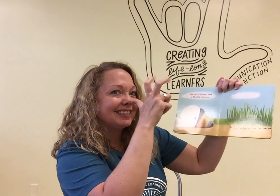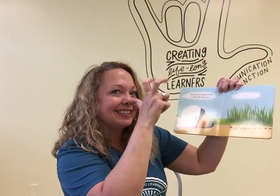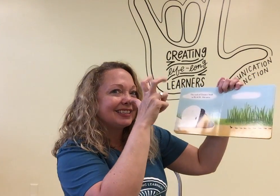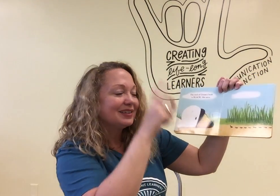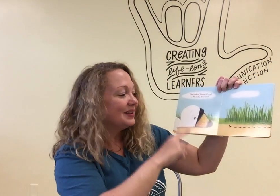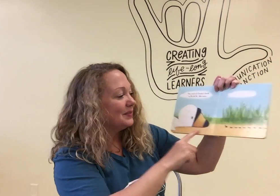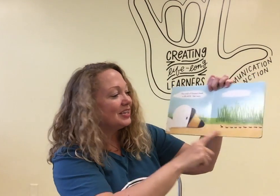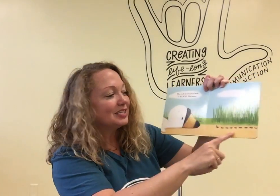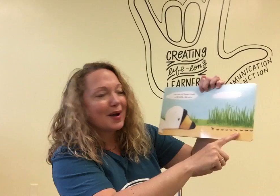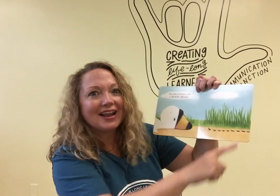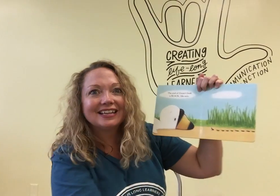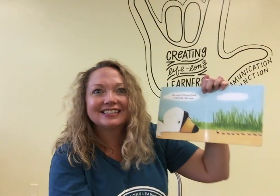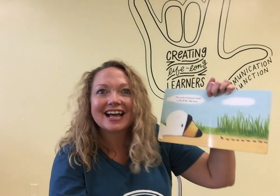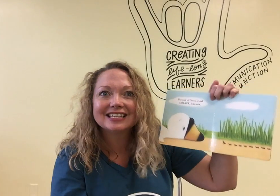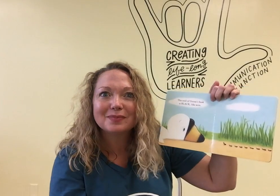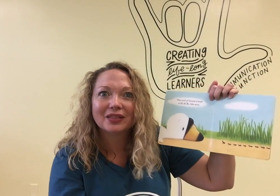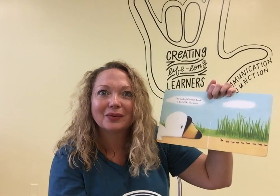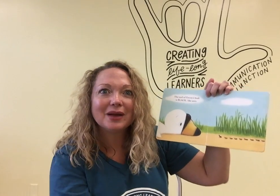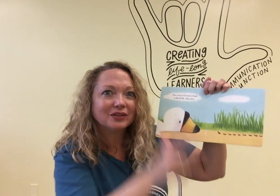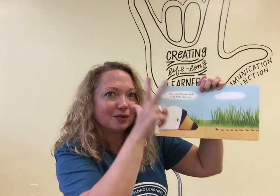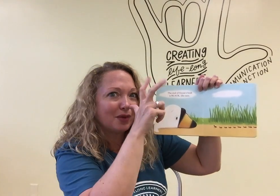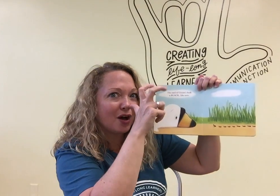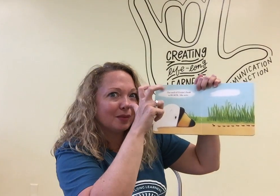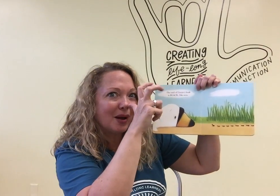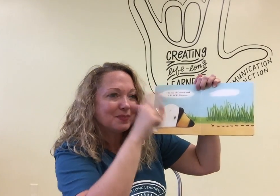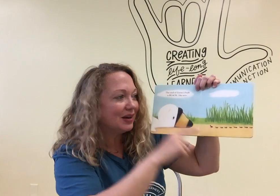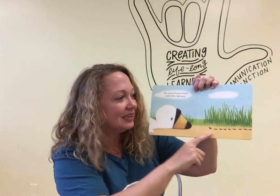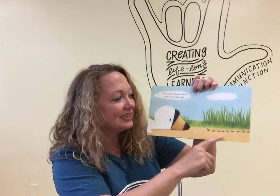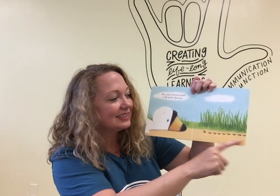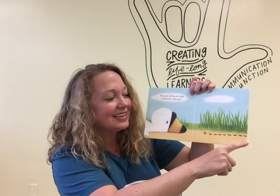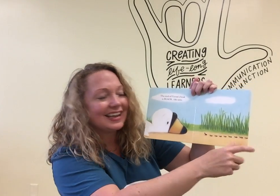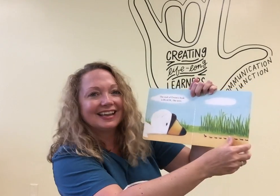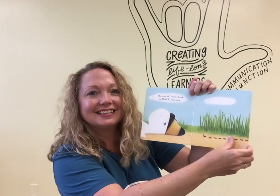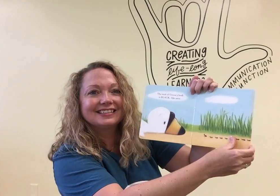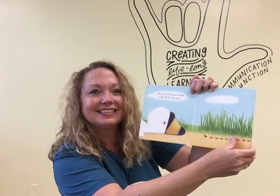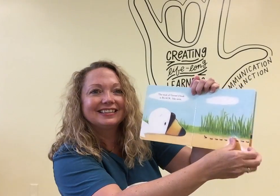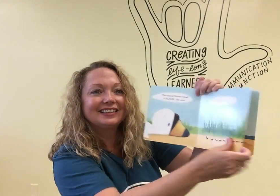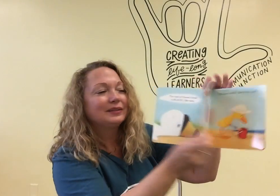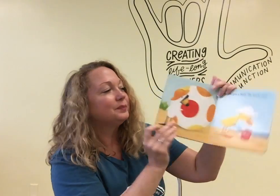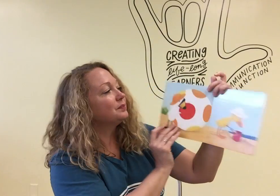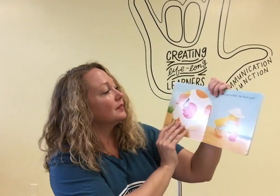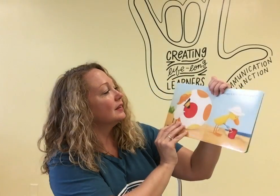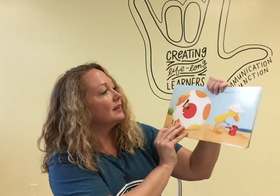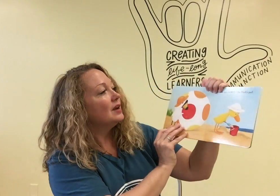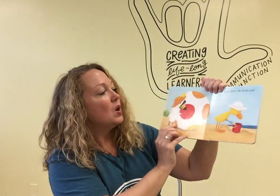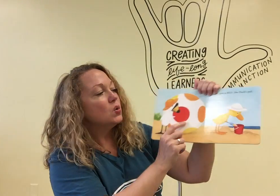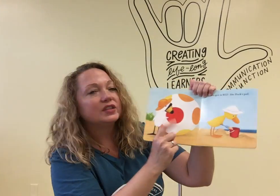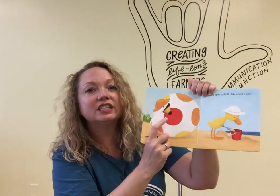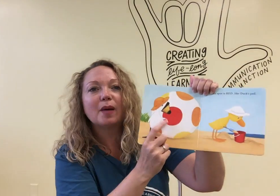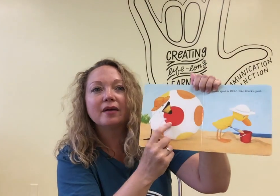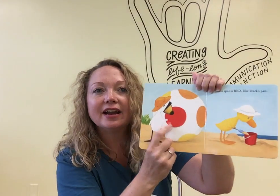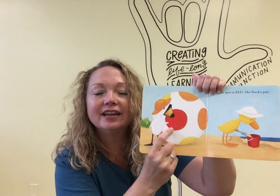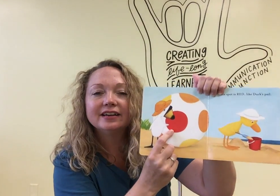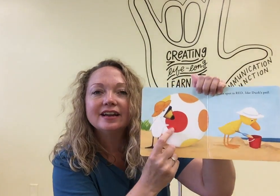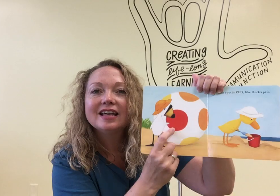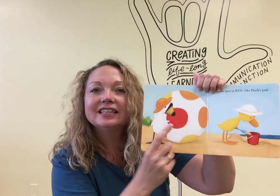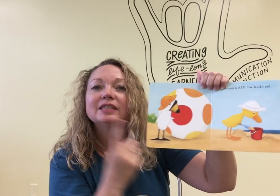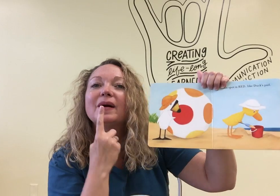ants. We talked about ants last month, right? With our all about bugs, like ants. Ooh, this spot right here, this spot